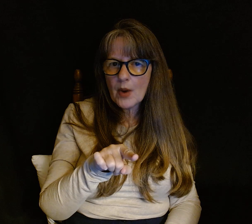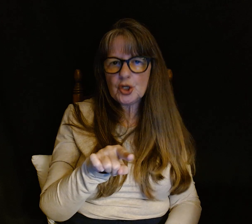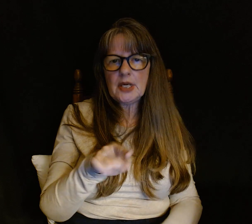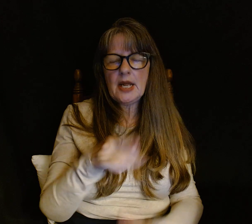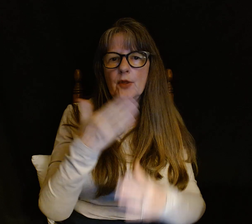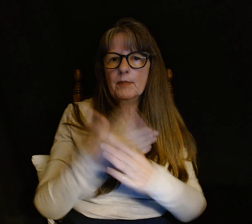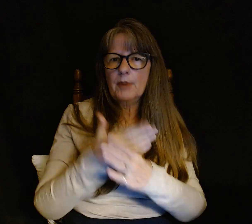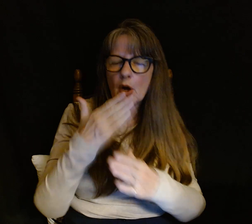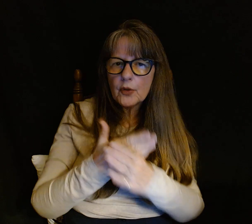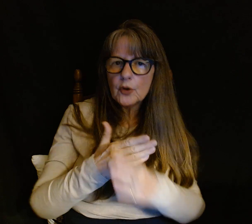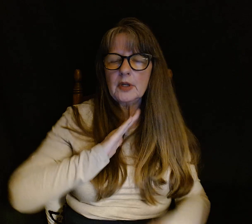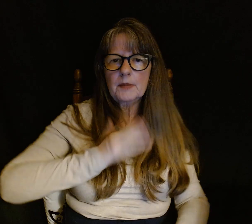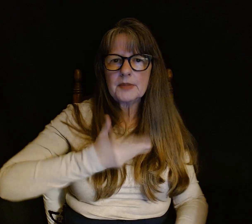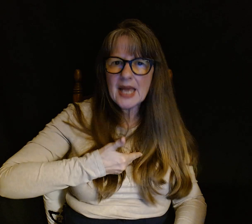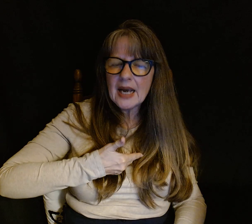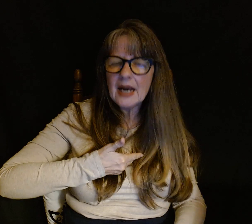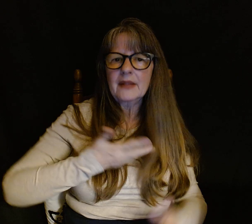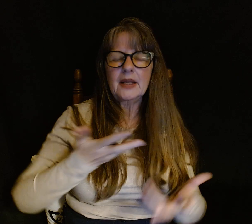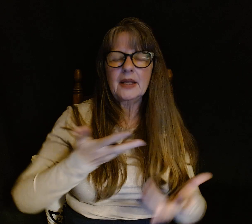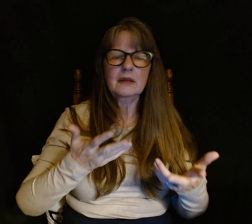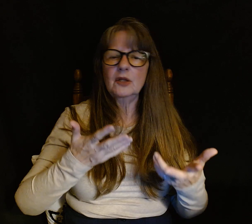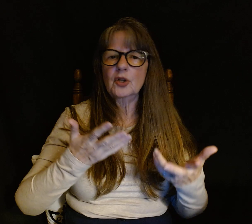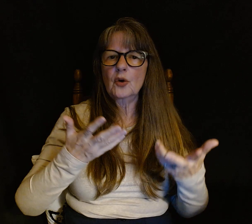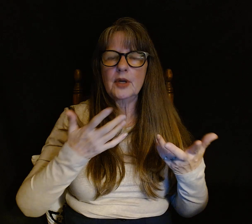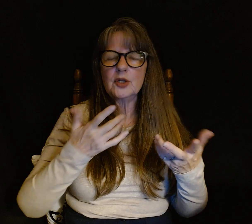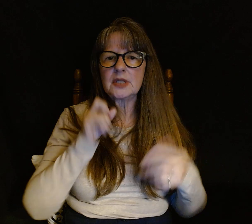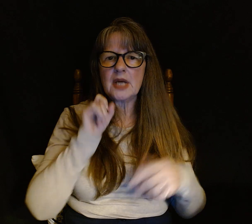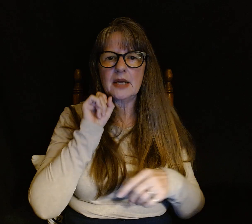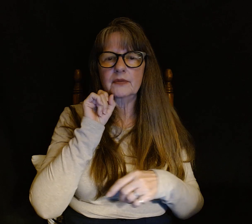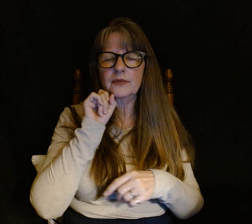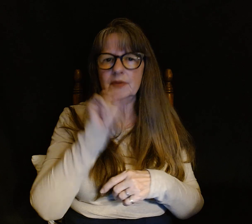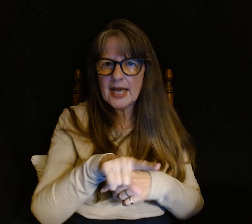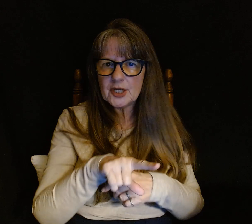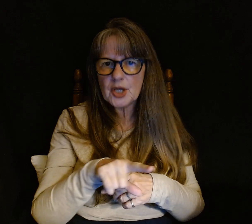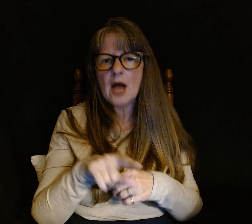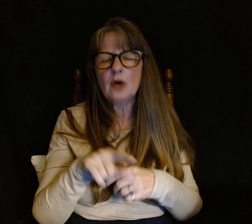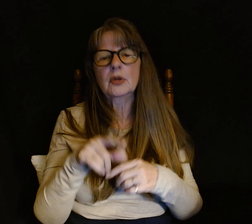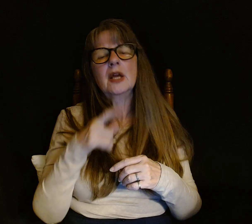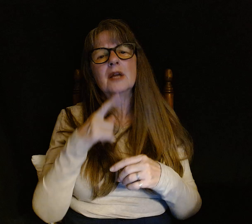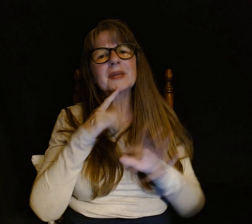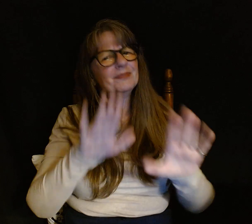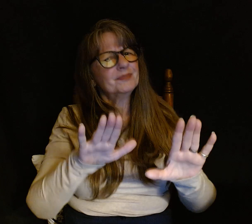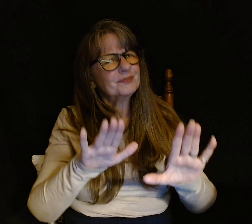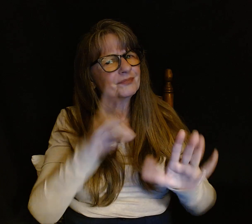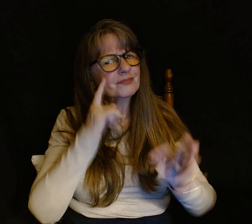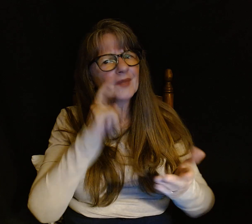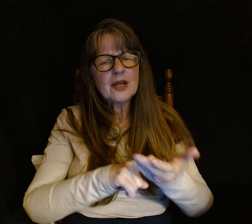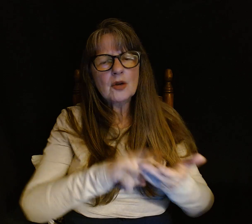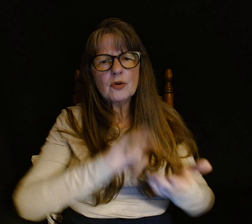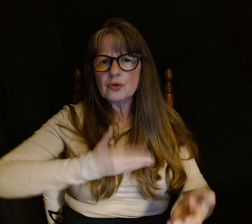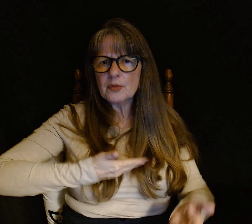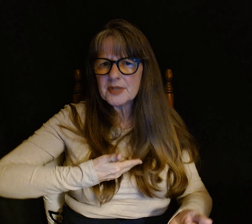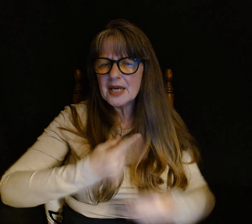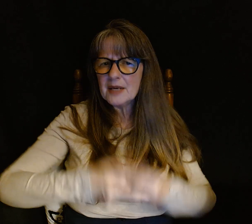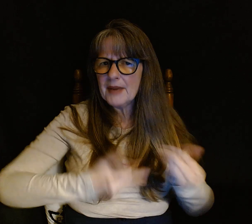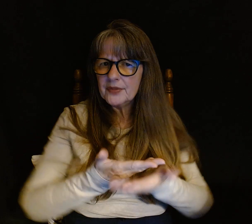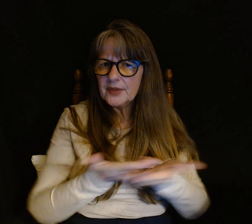question and they're bothered and upset, and they just kind of lash out. I notice you're upset about